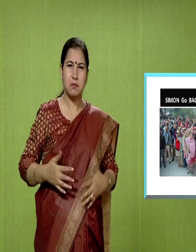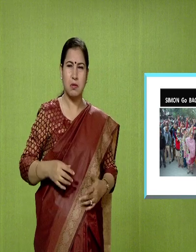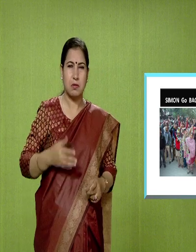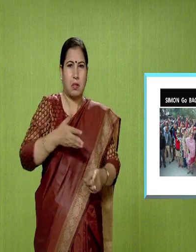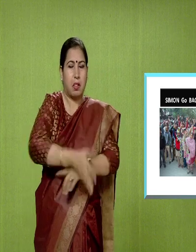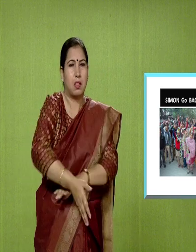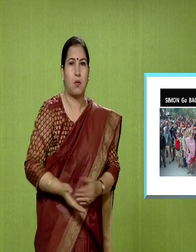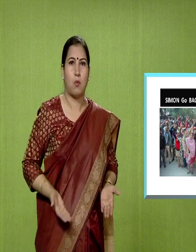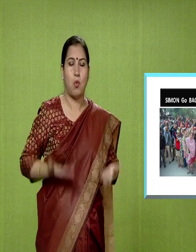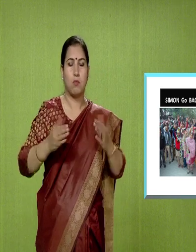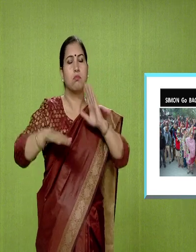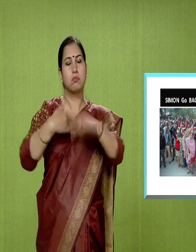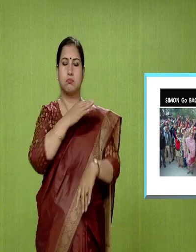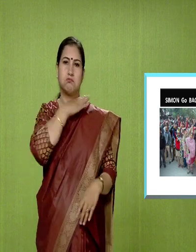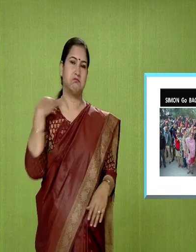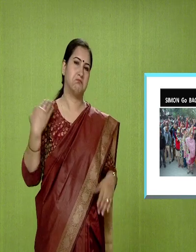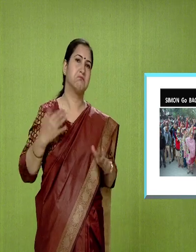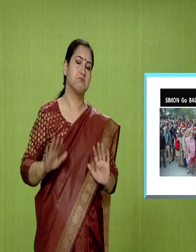and he later died.